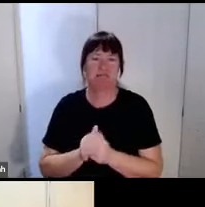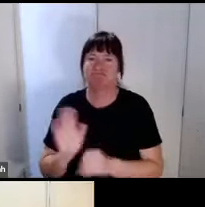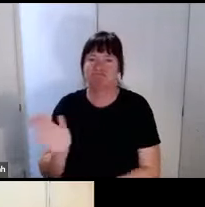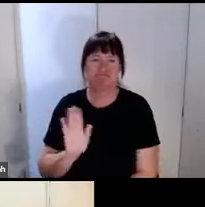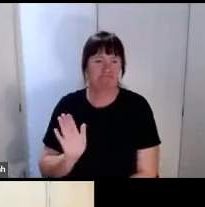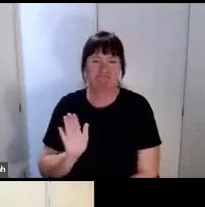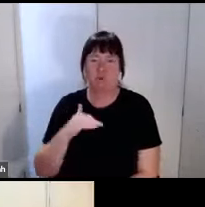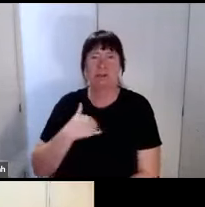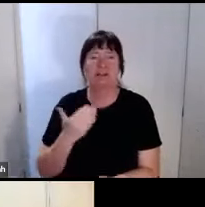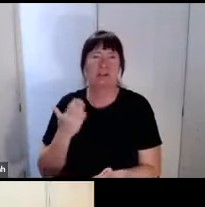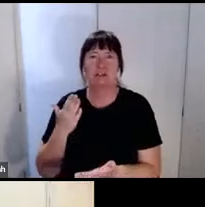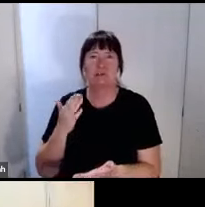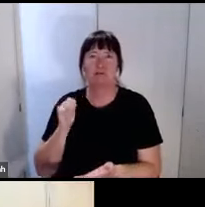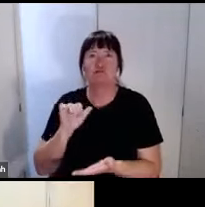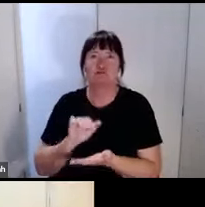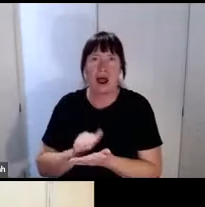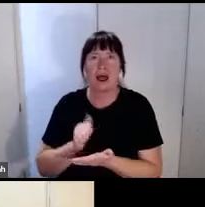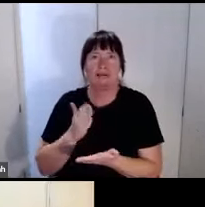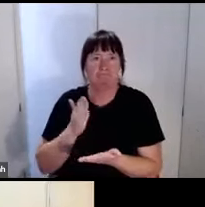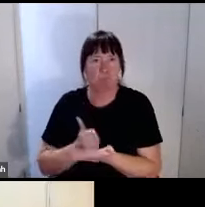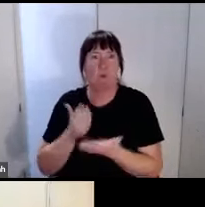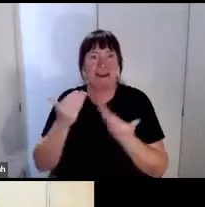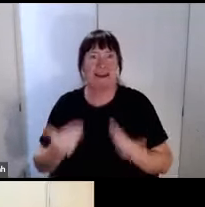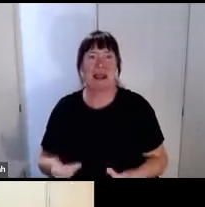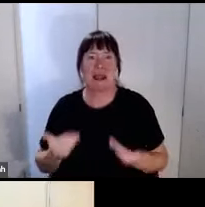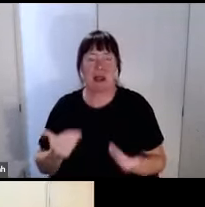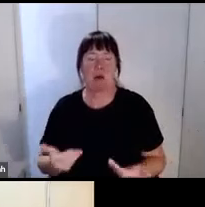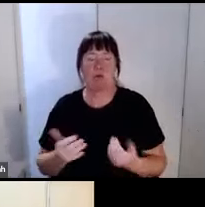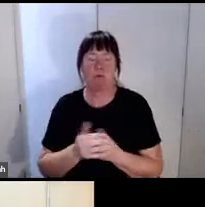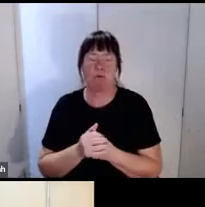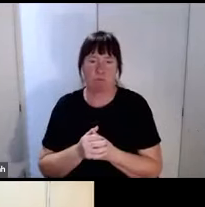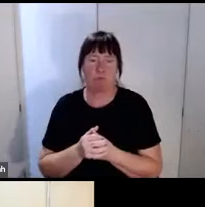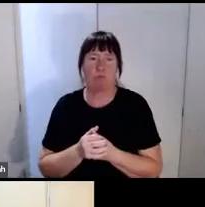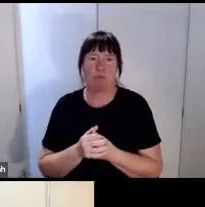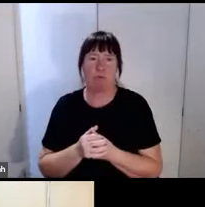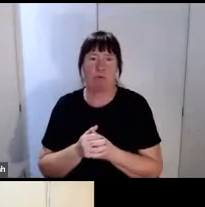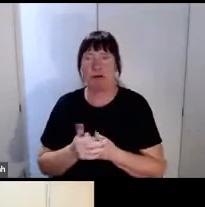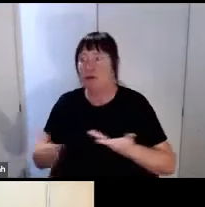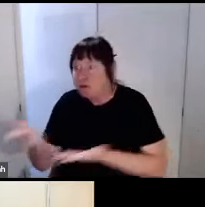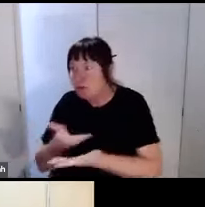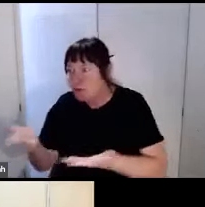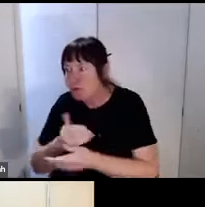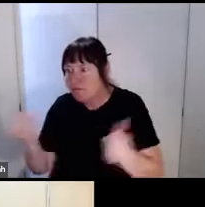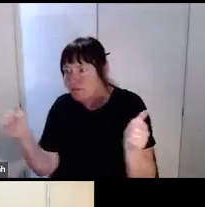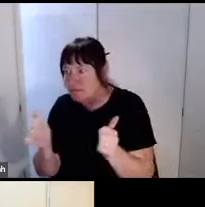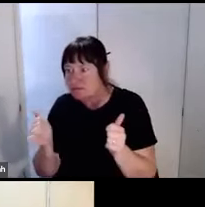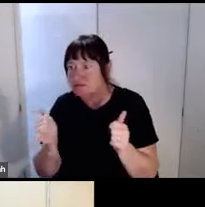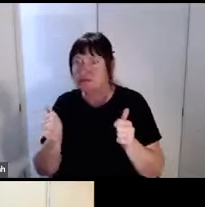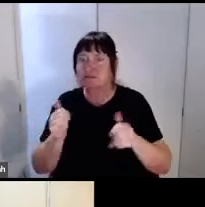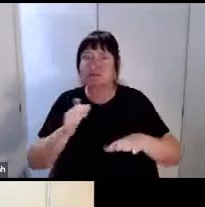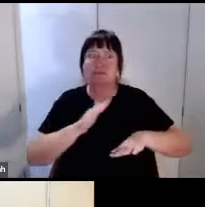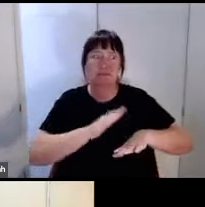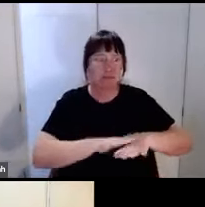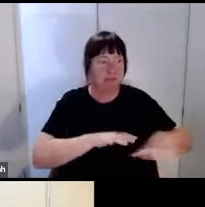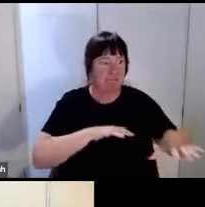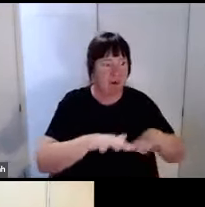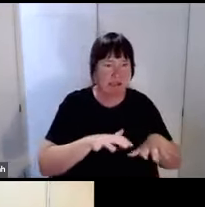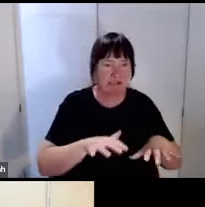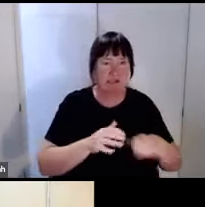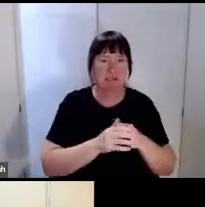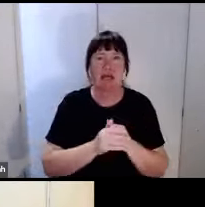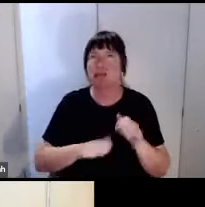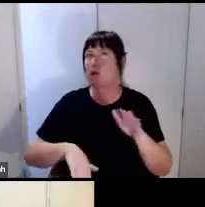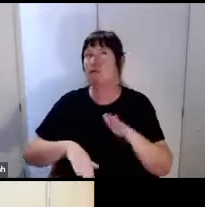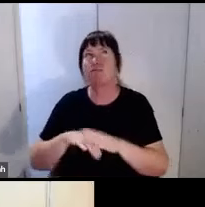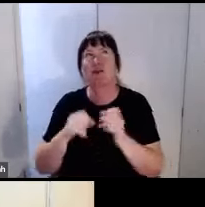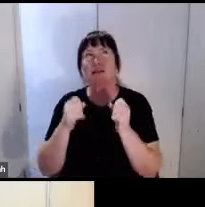right now and not stop with the talking. I don't know, I don't understand completely like